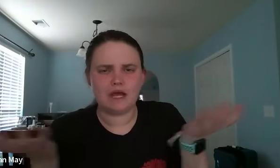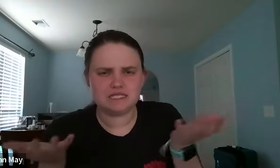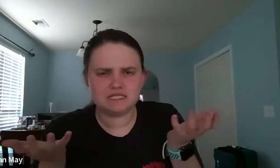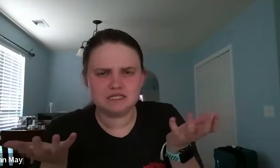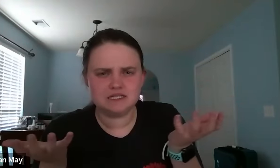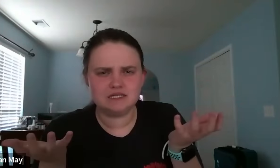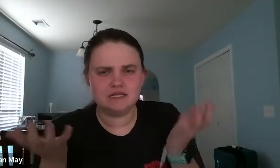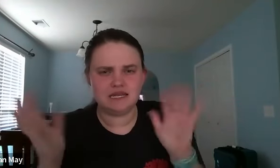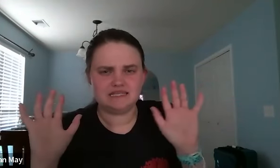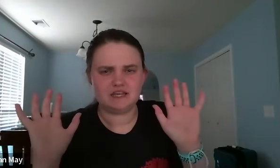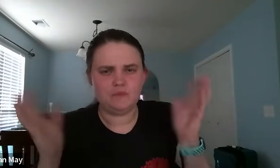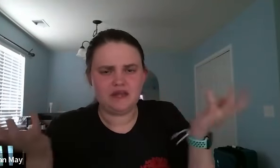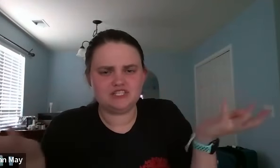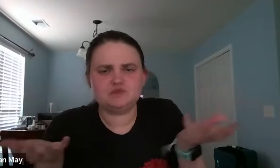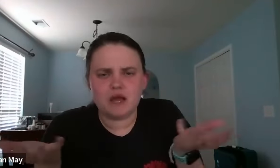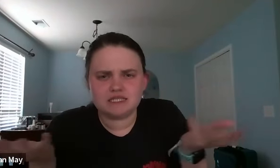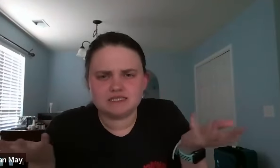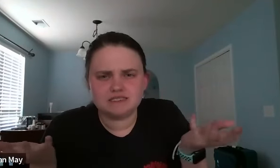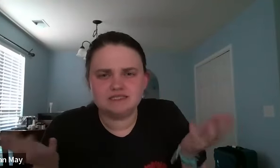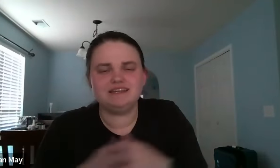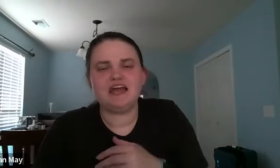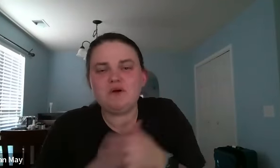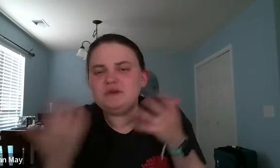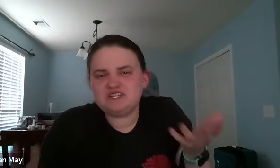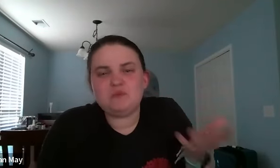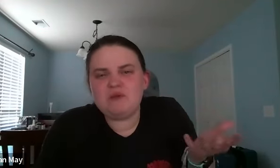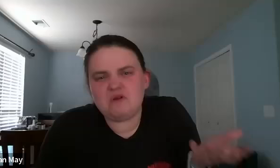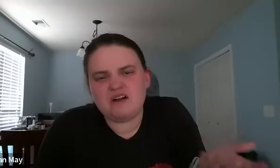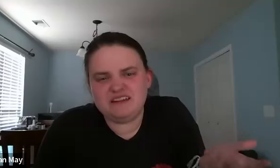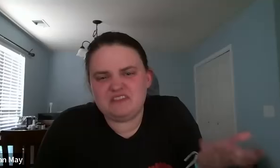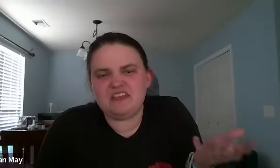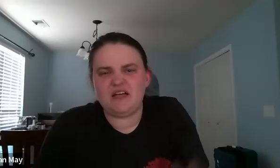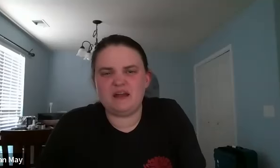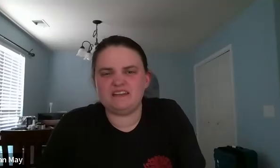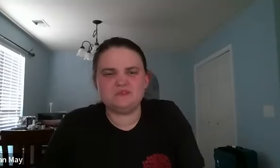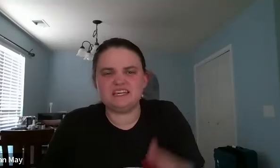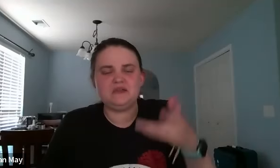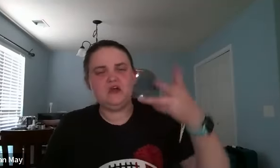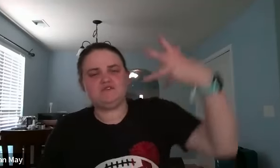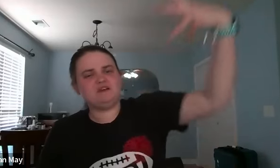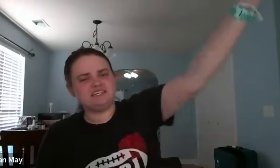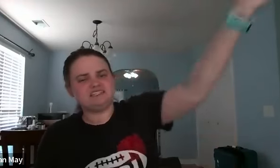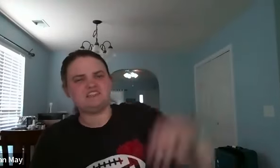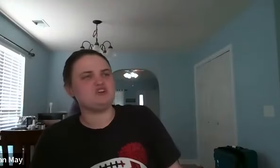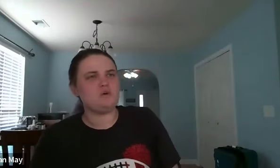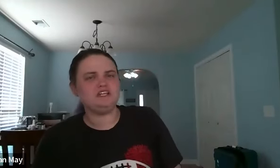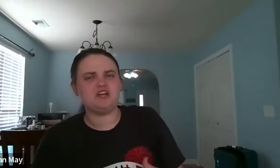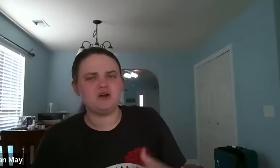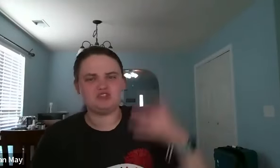what. It's like open hands, just what. Kind of what we do when we're already thinking like what. If someone's like from a distance and they're going, trying to